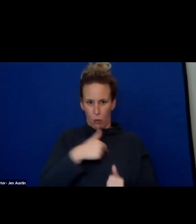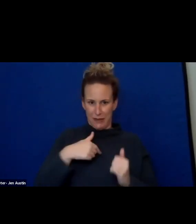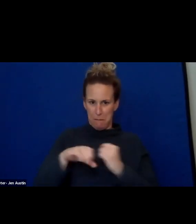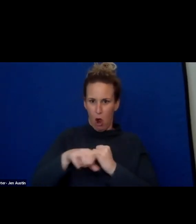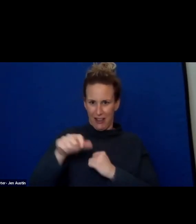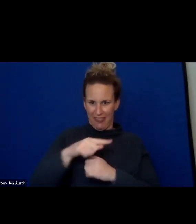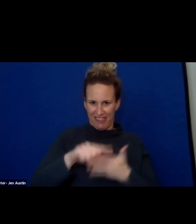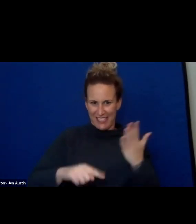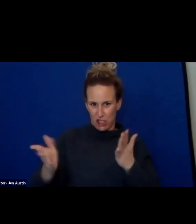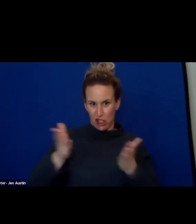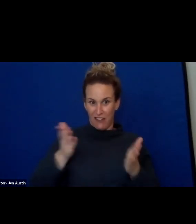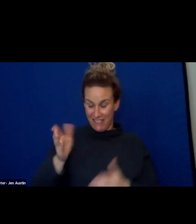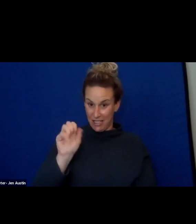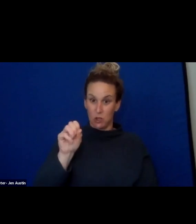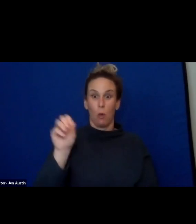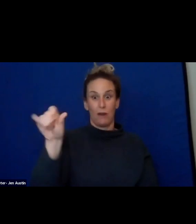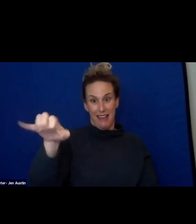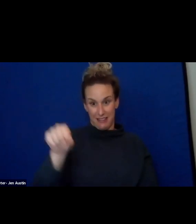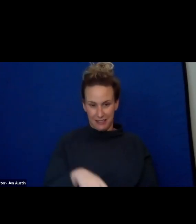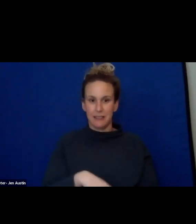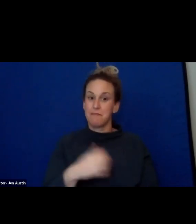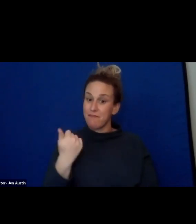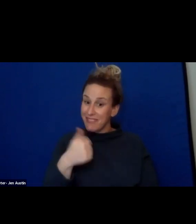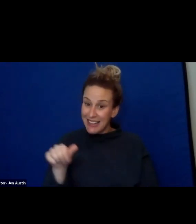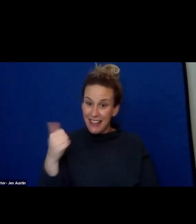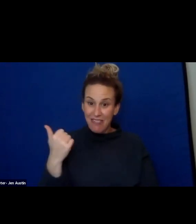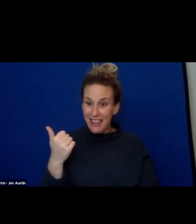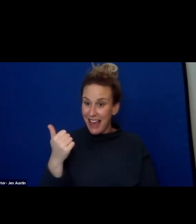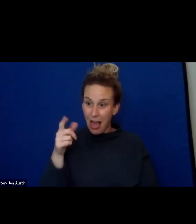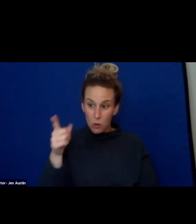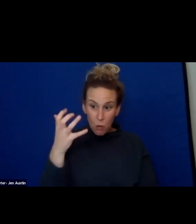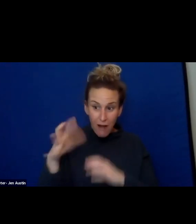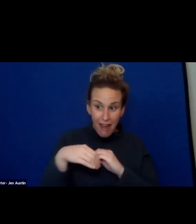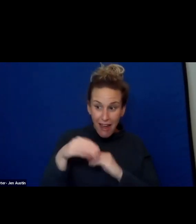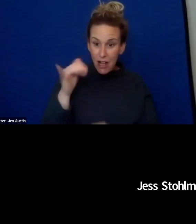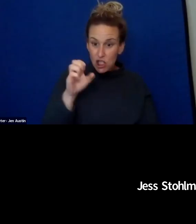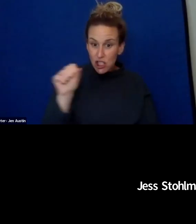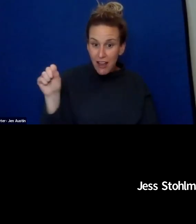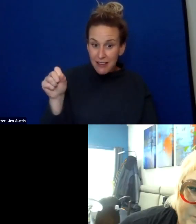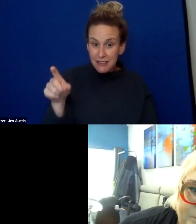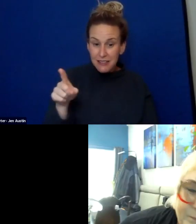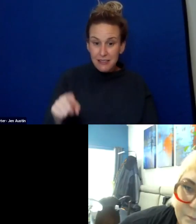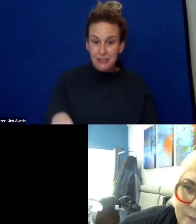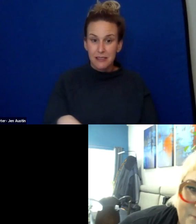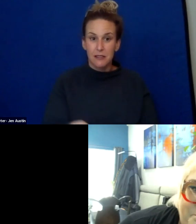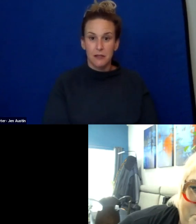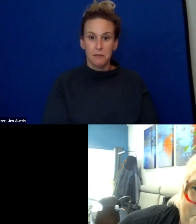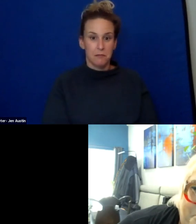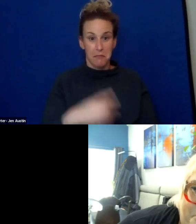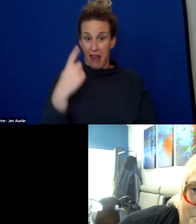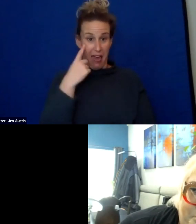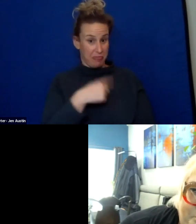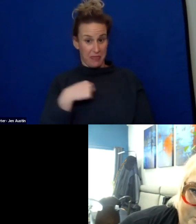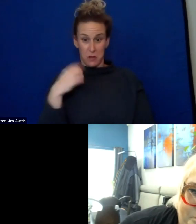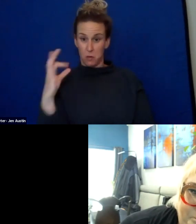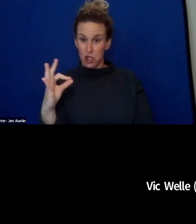so yeah um anything else you wanted to add just um okay well i think we're good